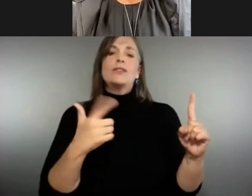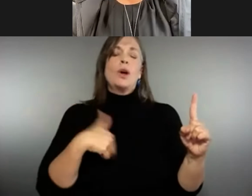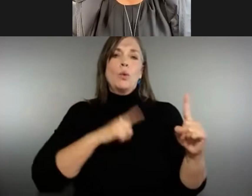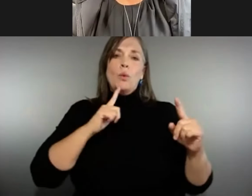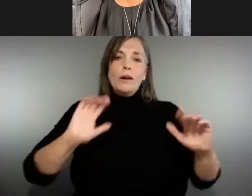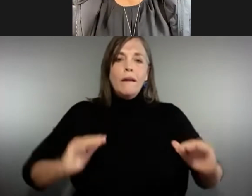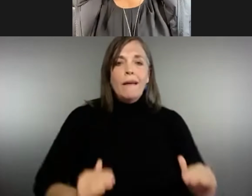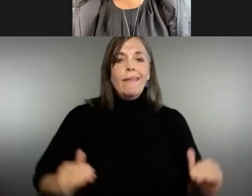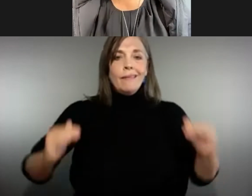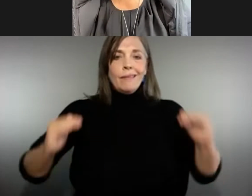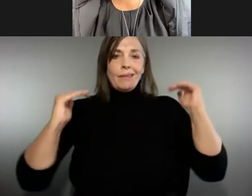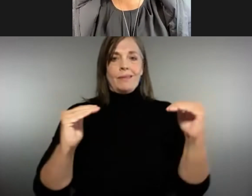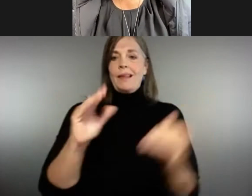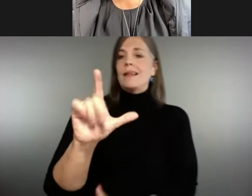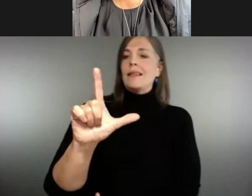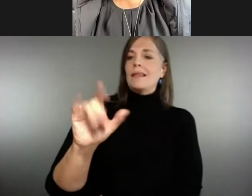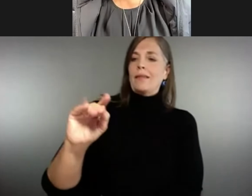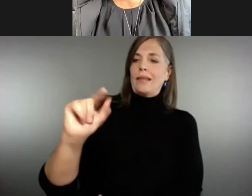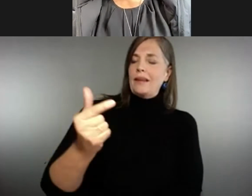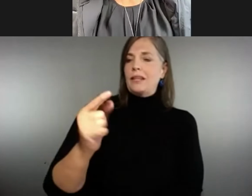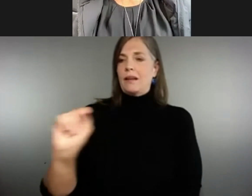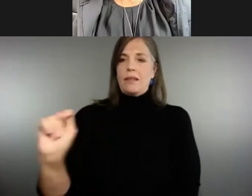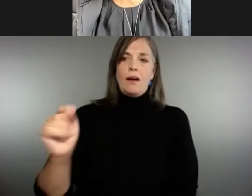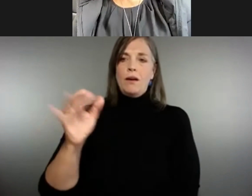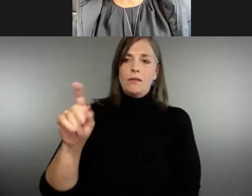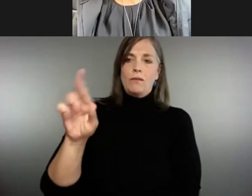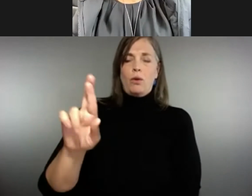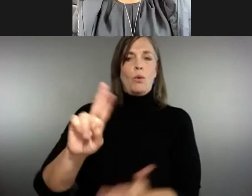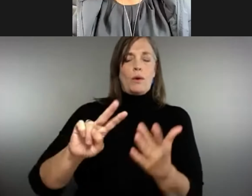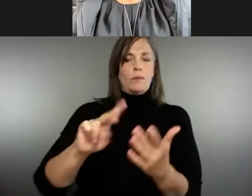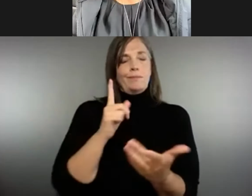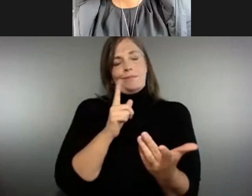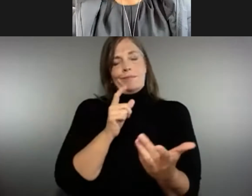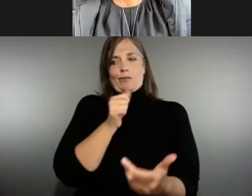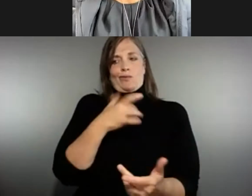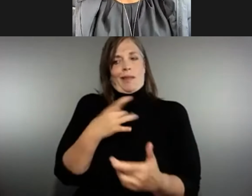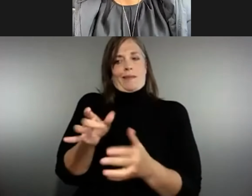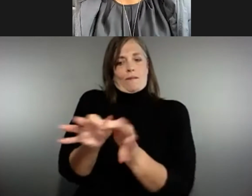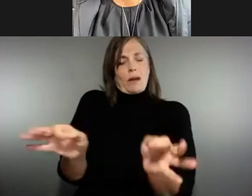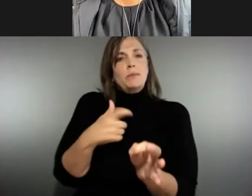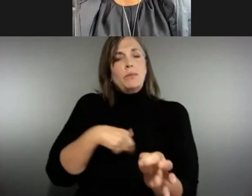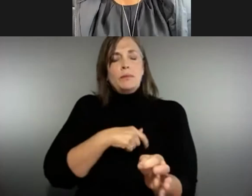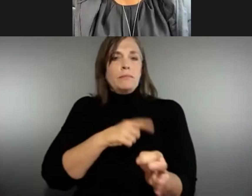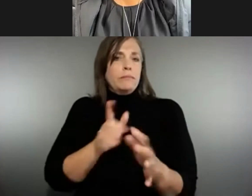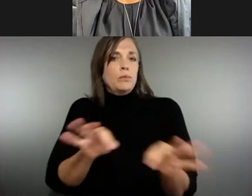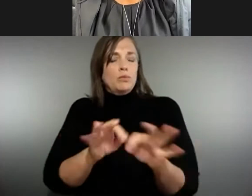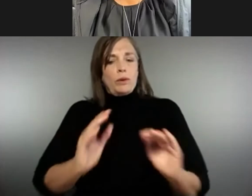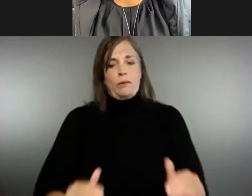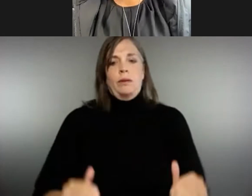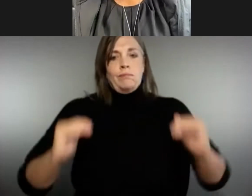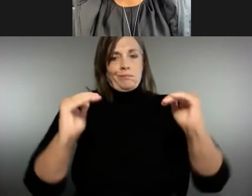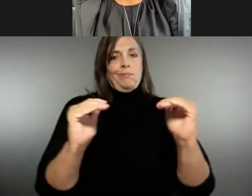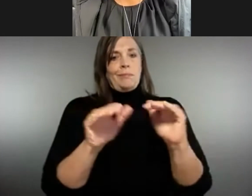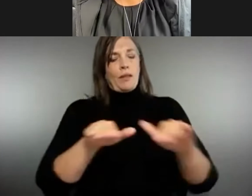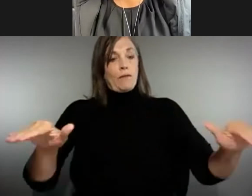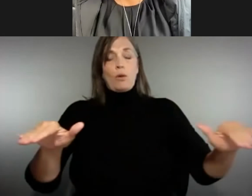expression but that's the reality lifting the floor on the wages um for our our workers um so that you know anybody